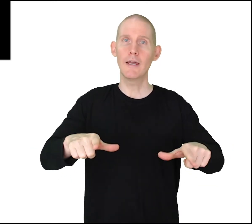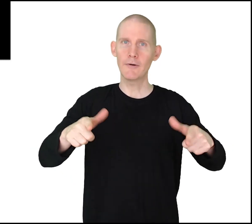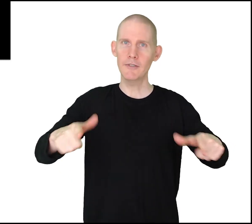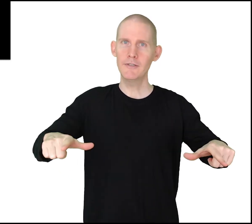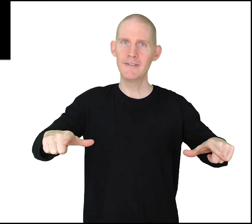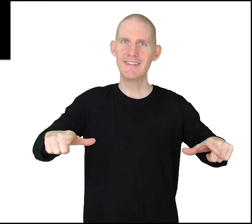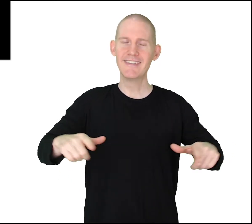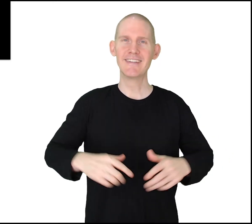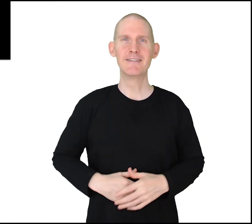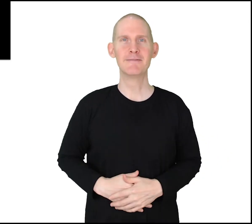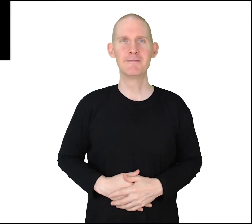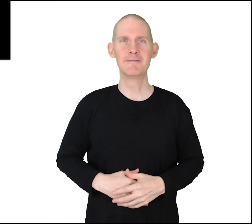Language.